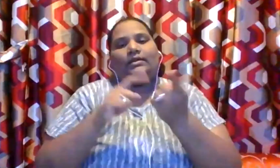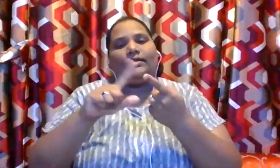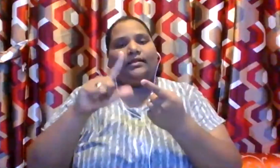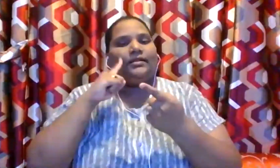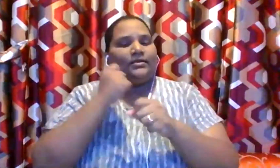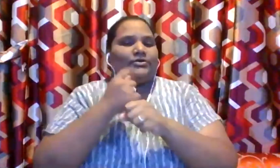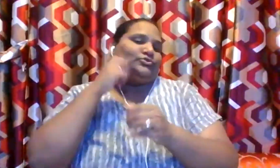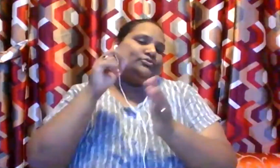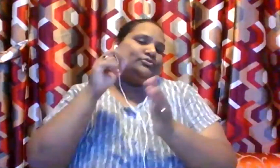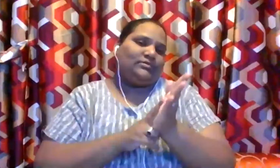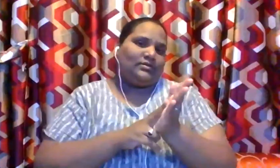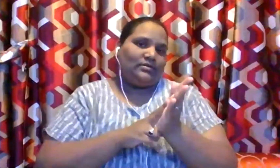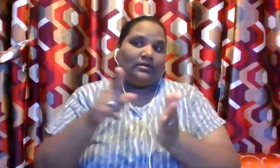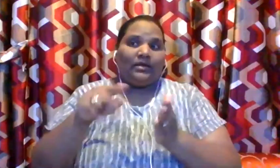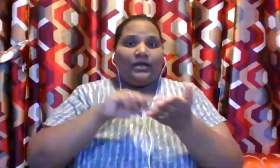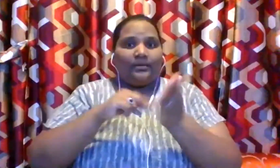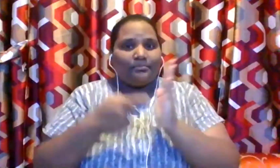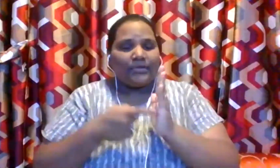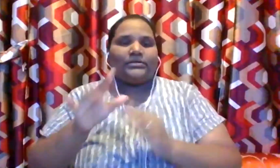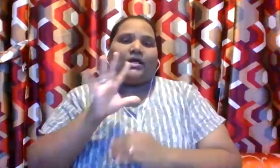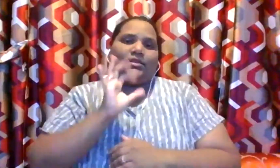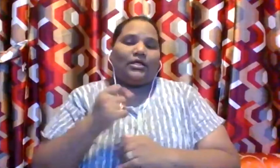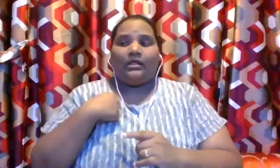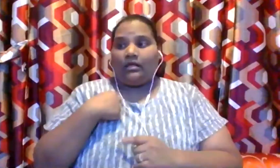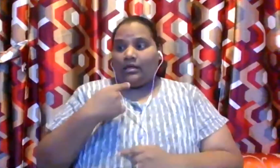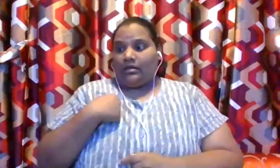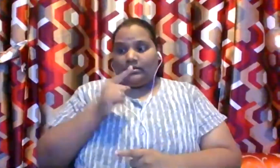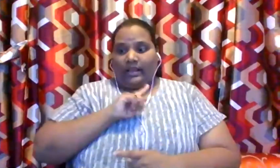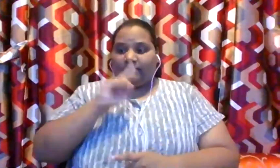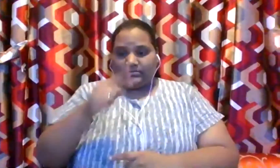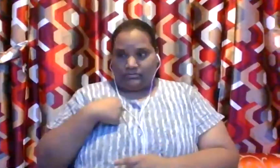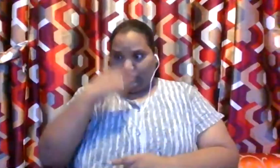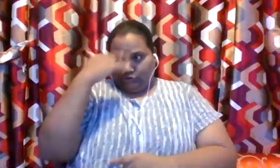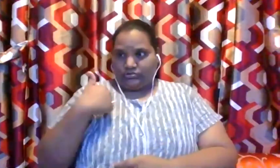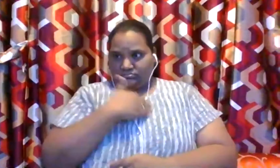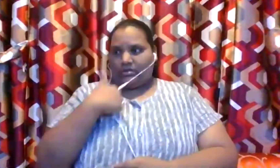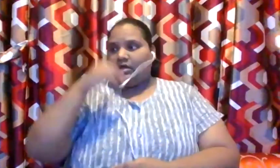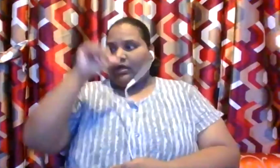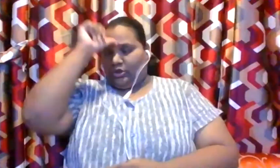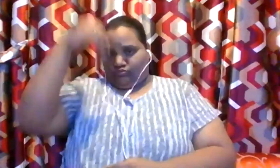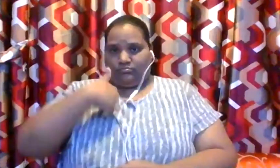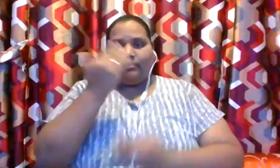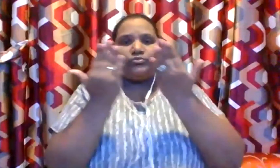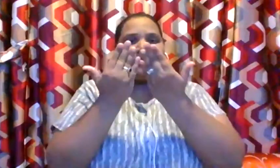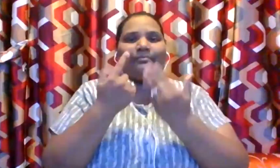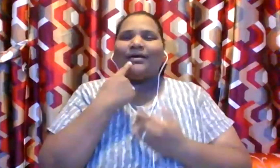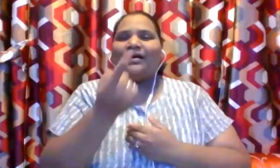stereotype religion. I'm Christian, I'm Hindu, I'm Muslim, I'm Buddhist, and then